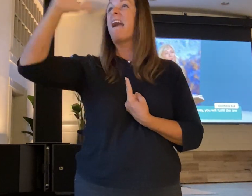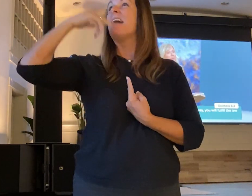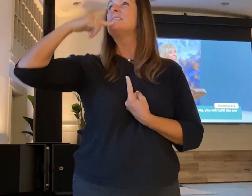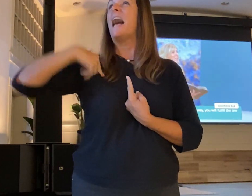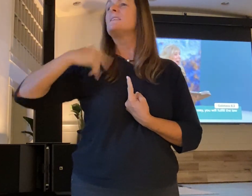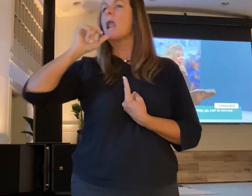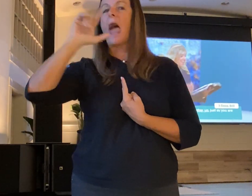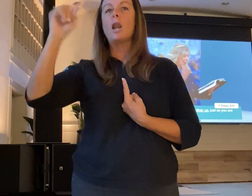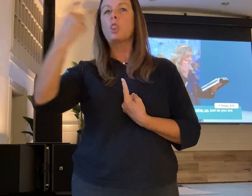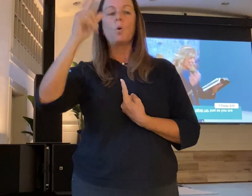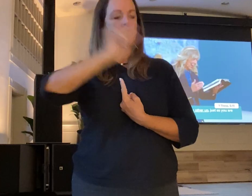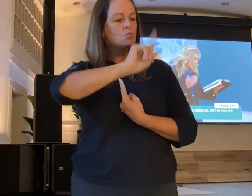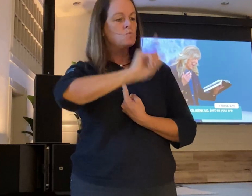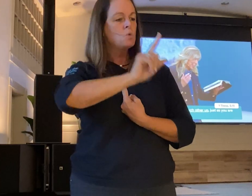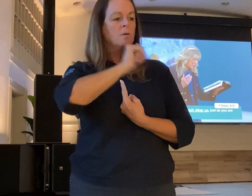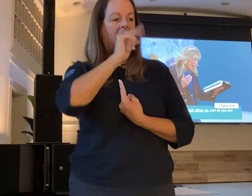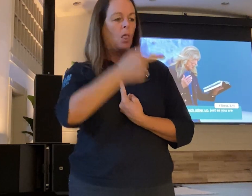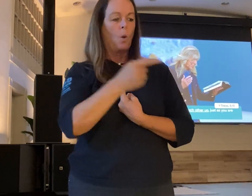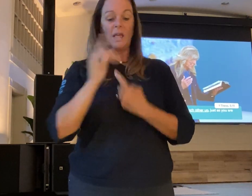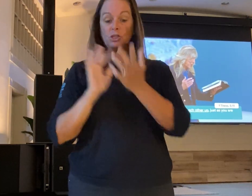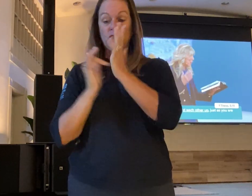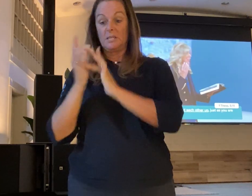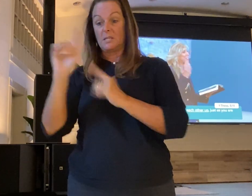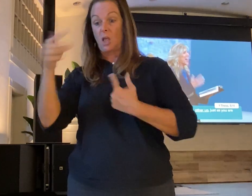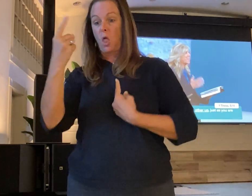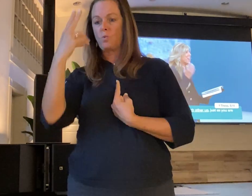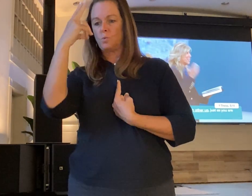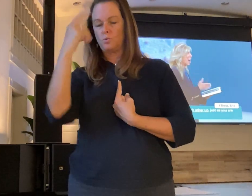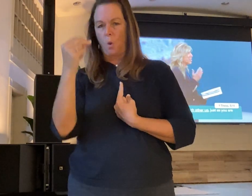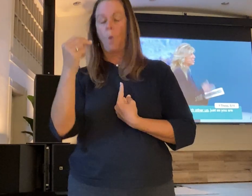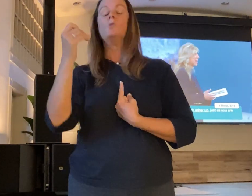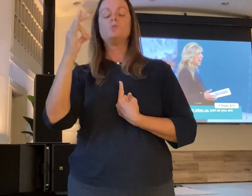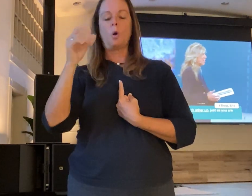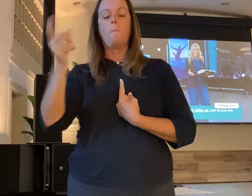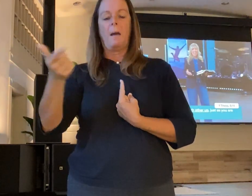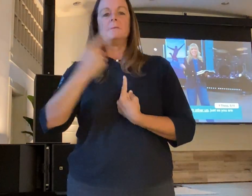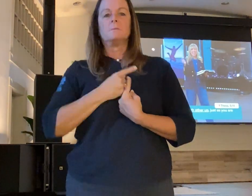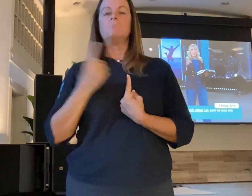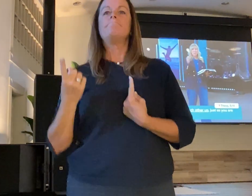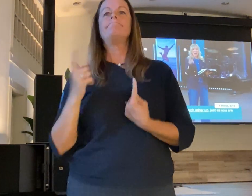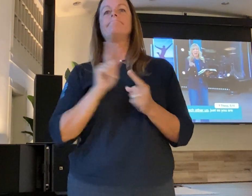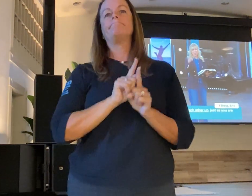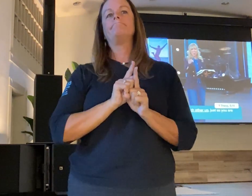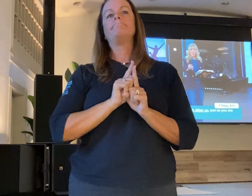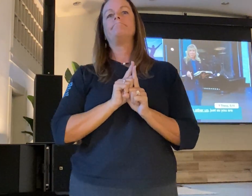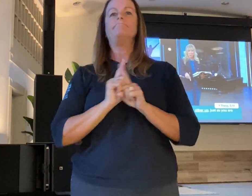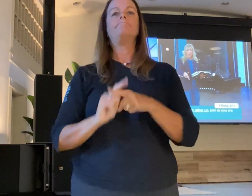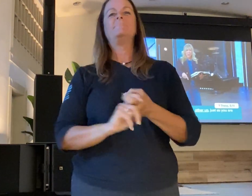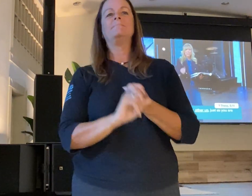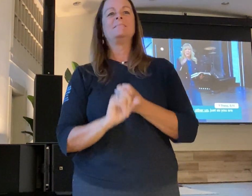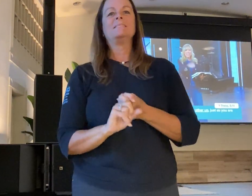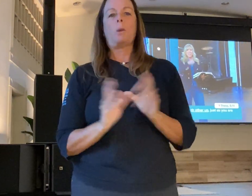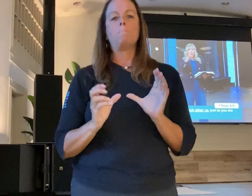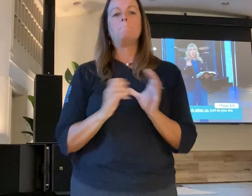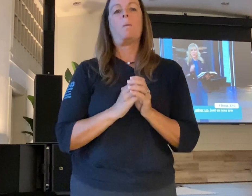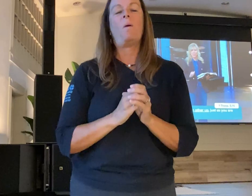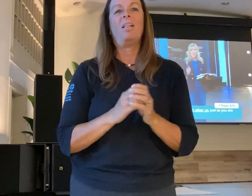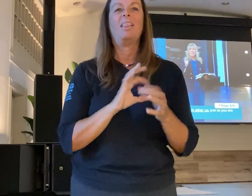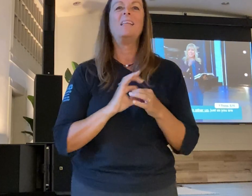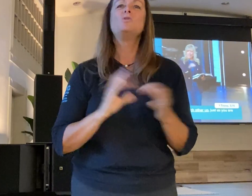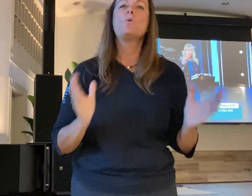a 1 Thessalonians 5:11 kind of love, that when life knocks you down, that you have your people